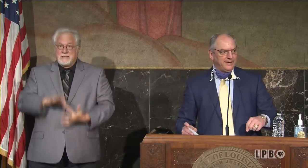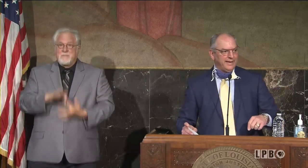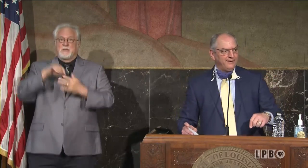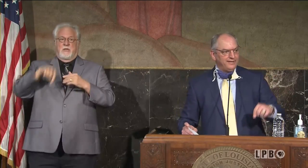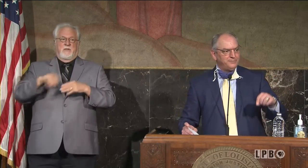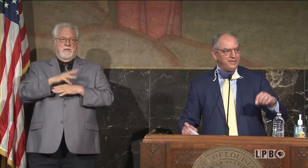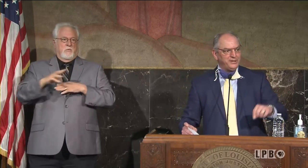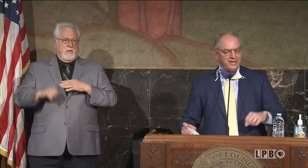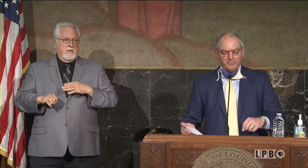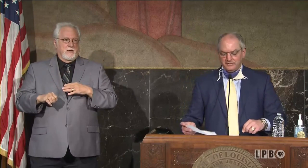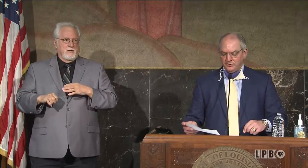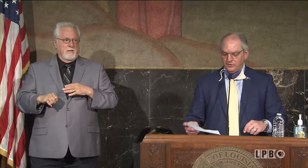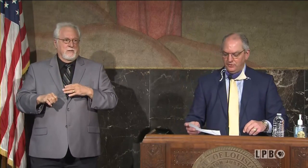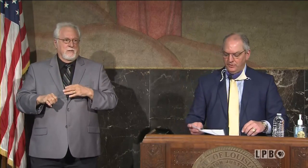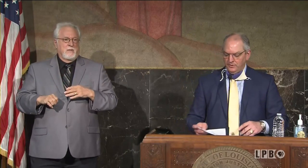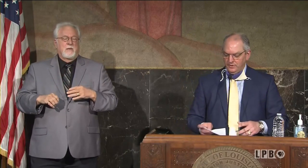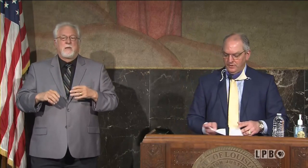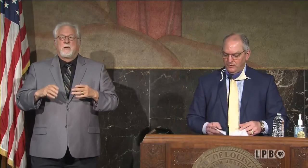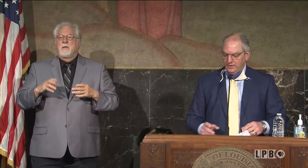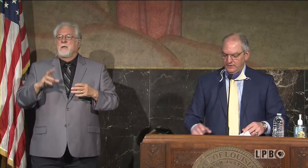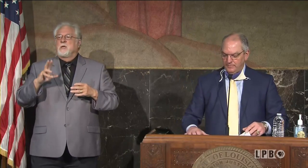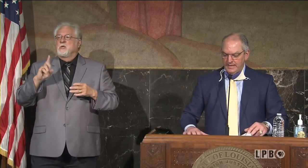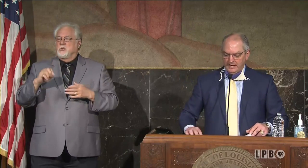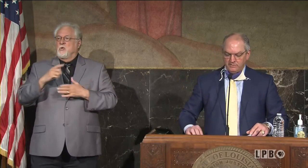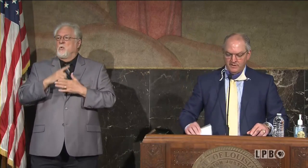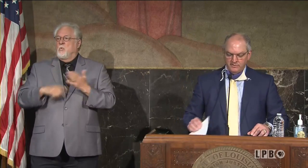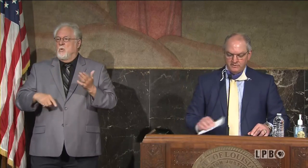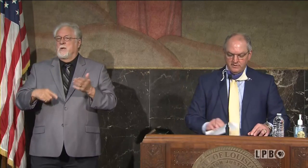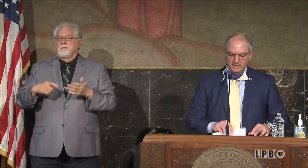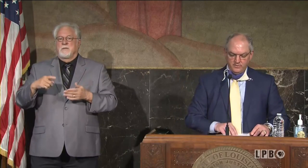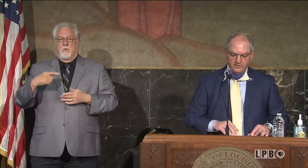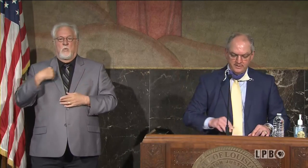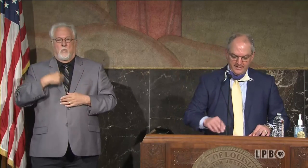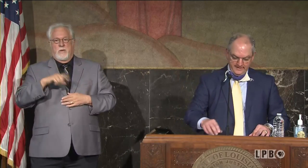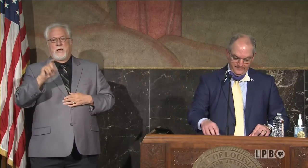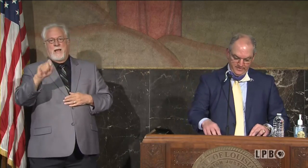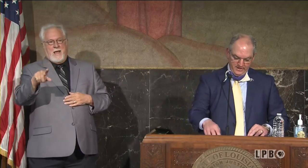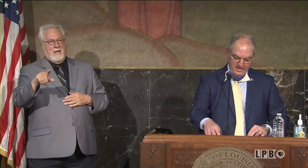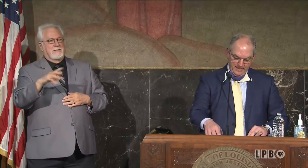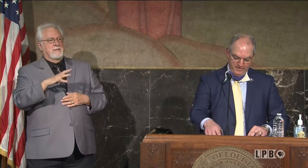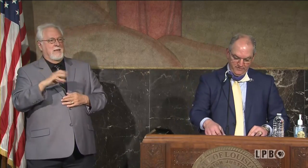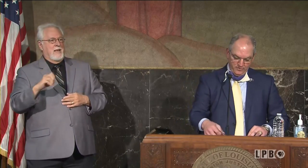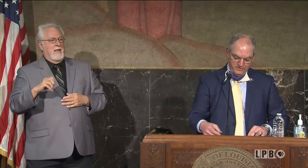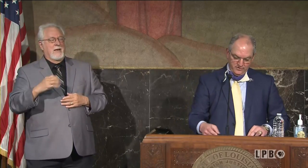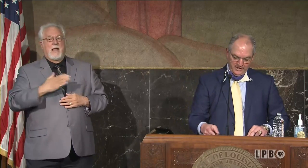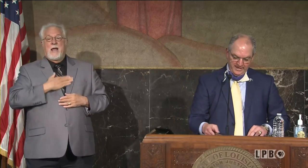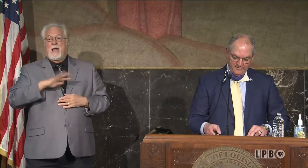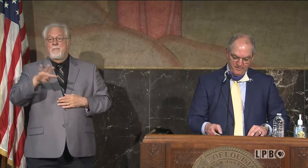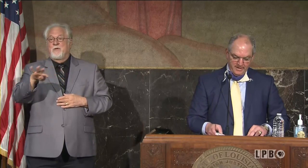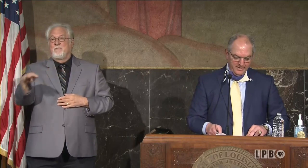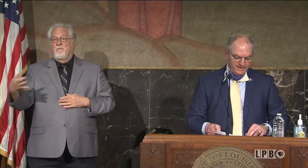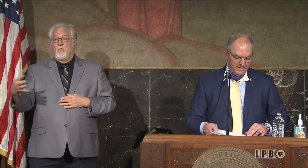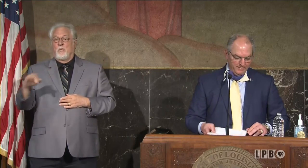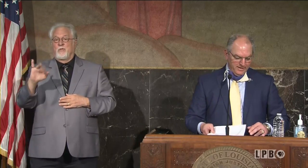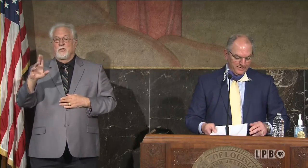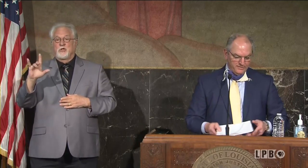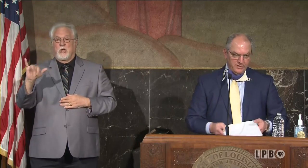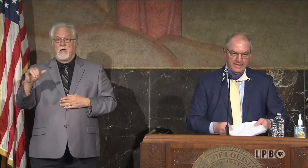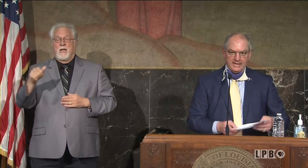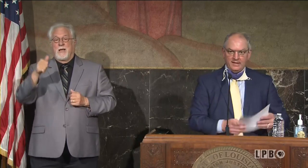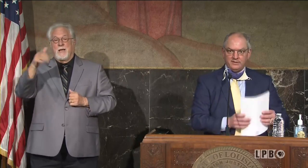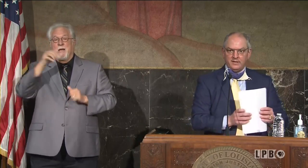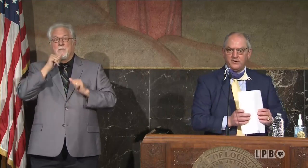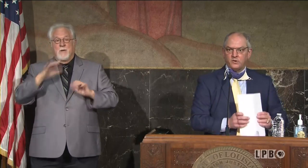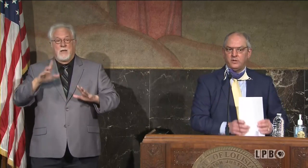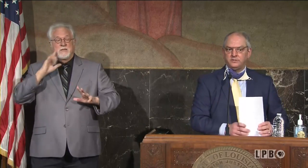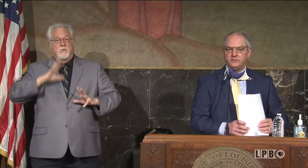weekend right now. Let's be good neighbors and do what has been asked of us. And I want to say happy 4th of July to everybody, and God bless. And with